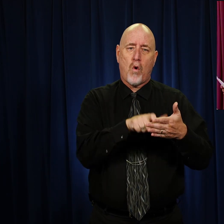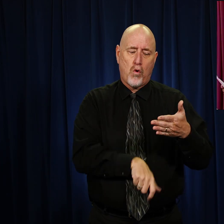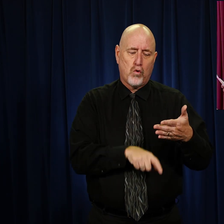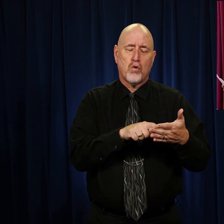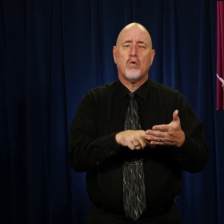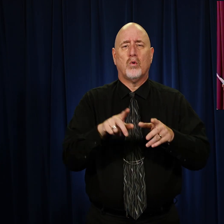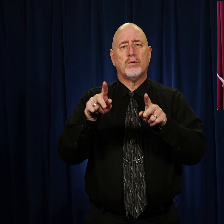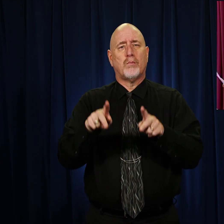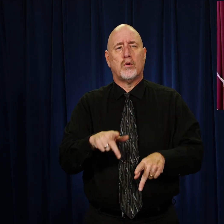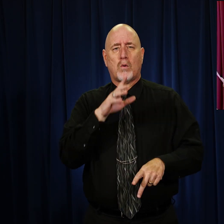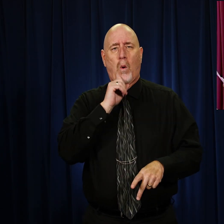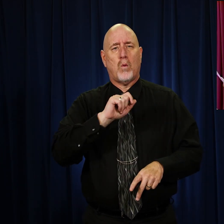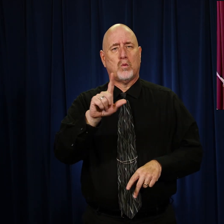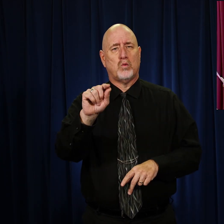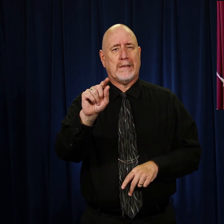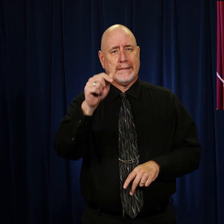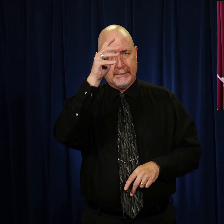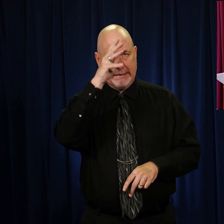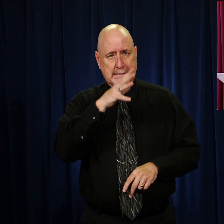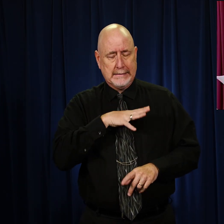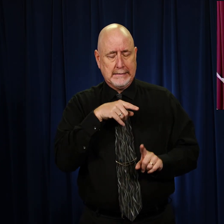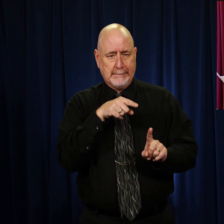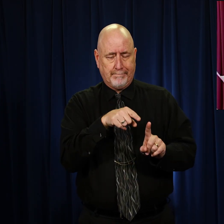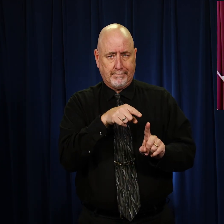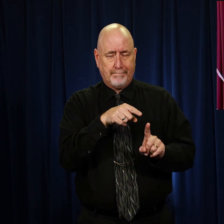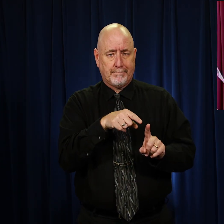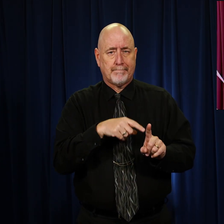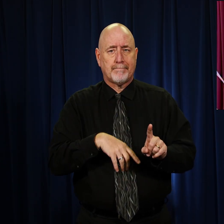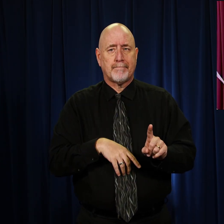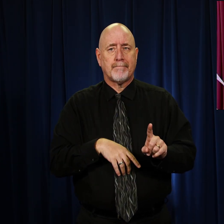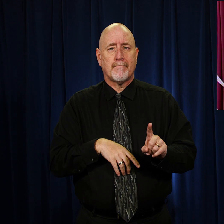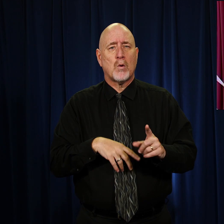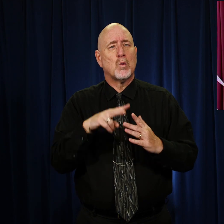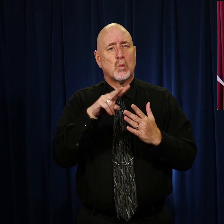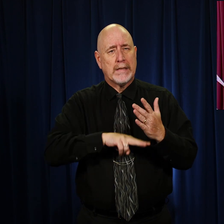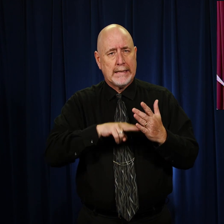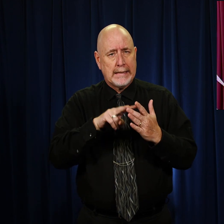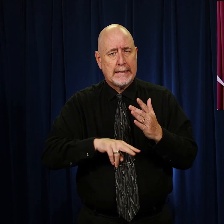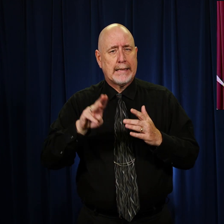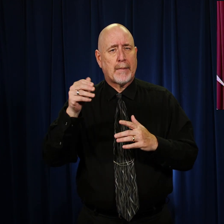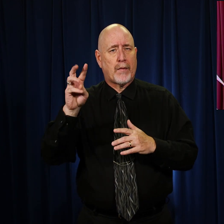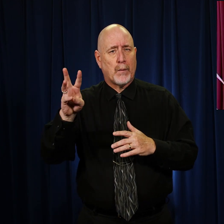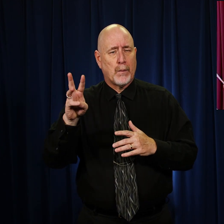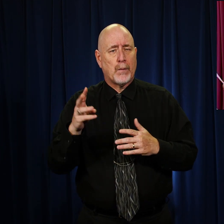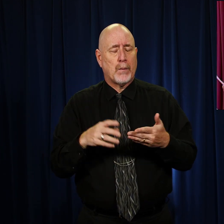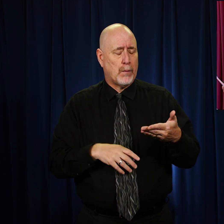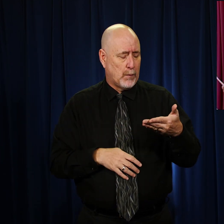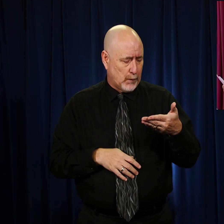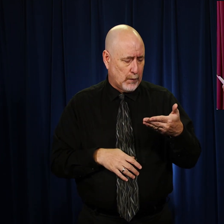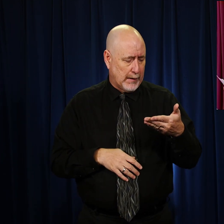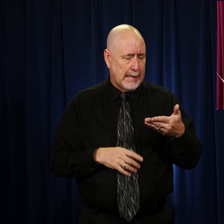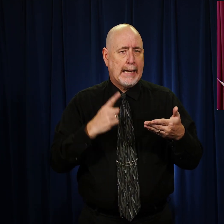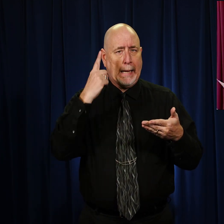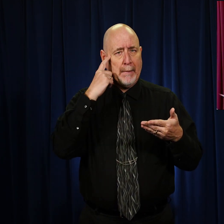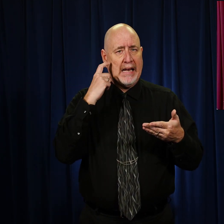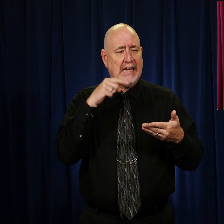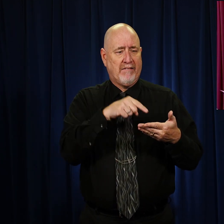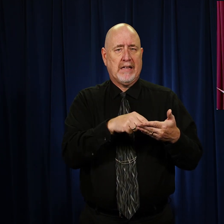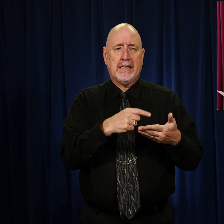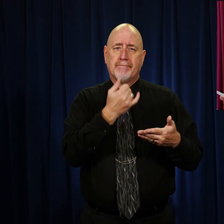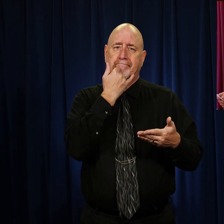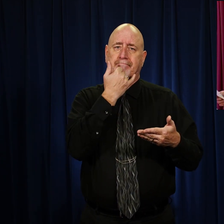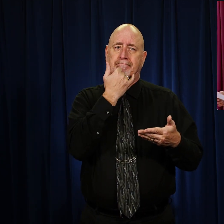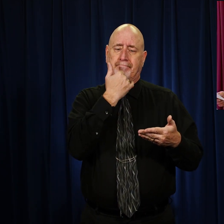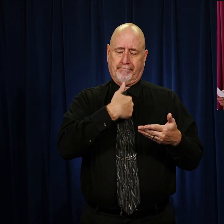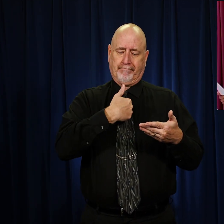was an individual, a 20-year-old man, who was reading this passage in Matthew, and he believed that he had committed